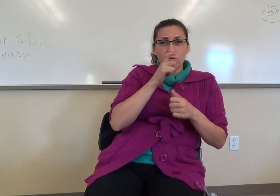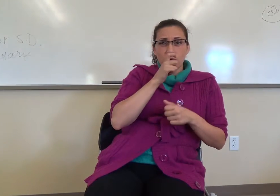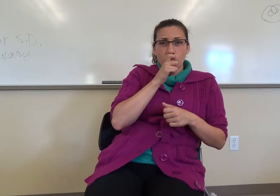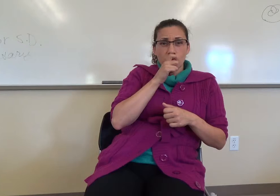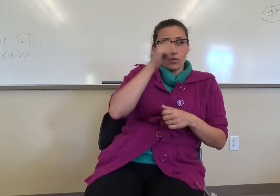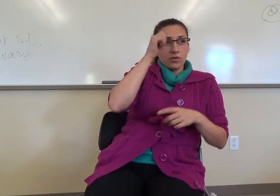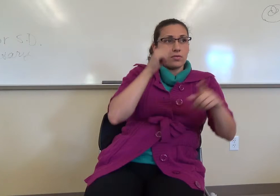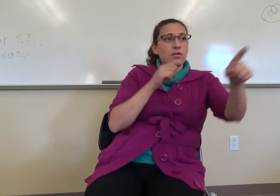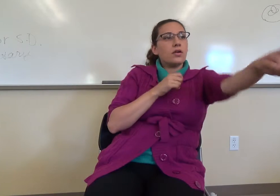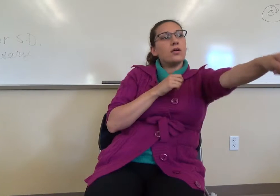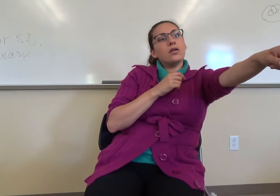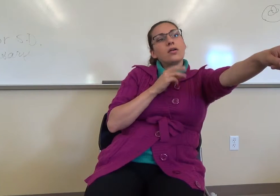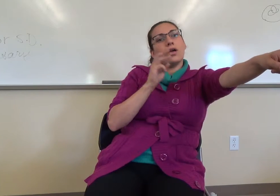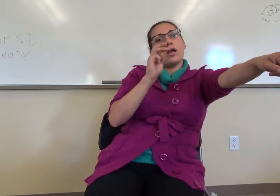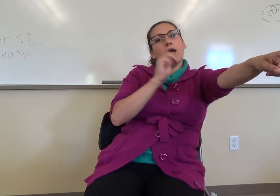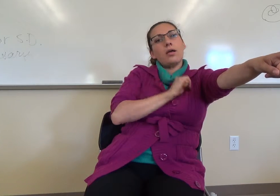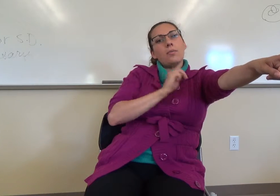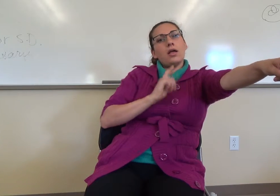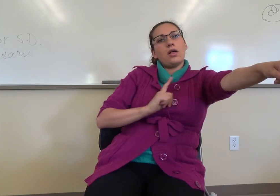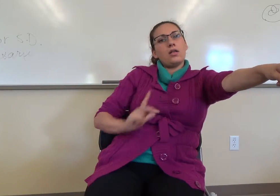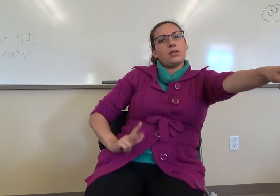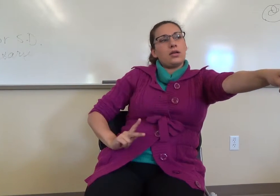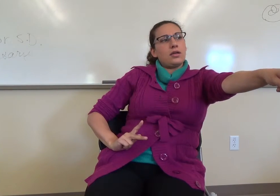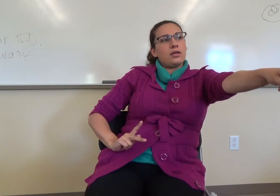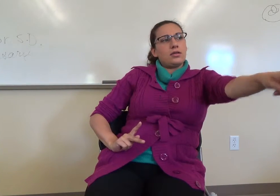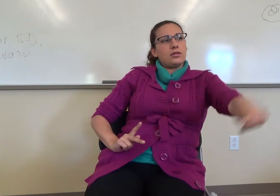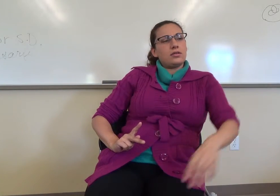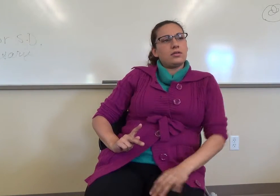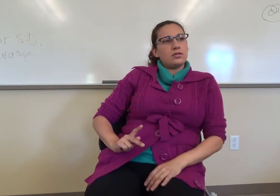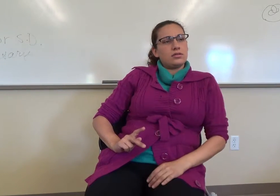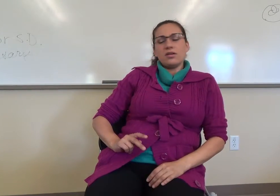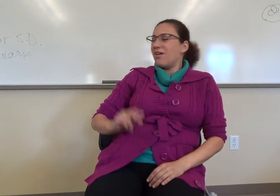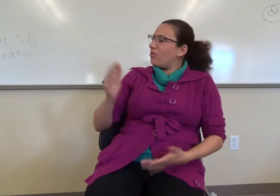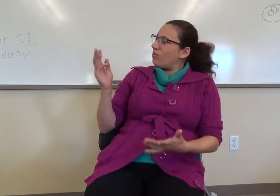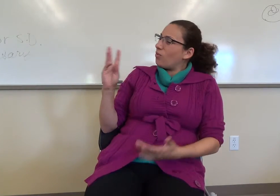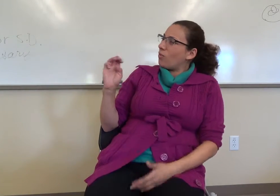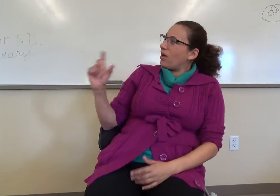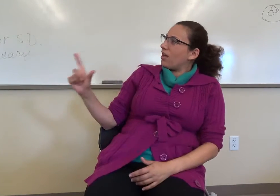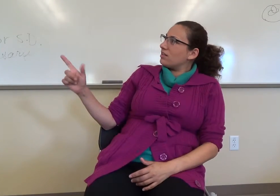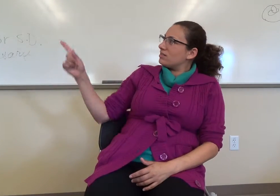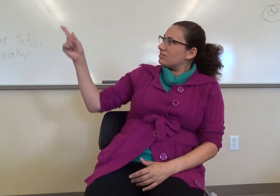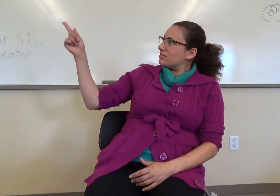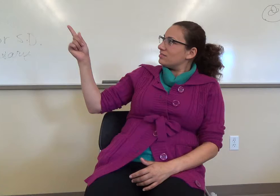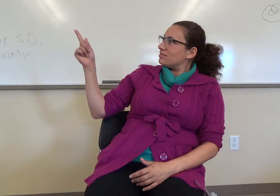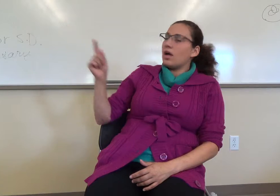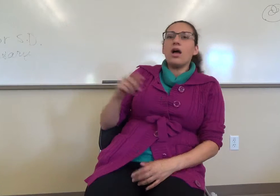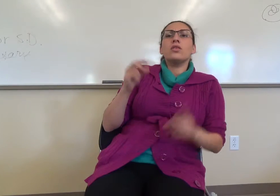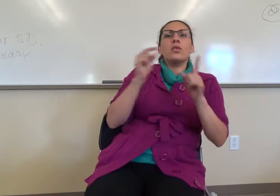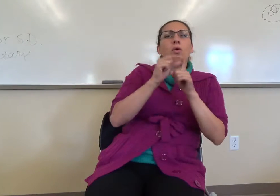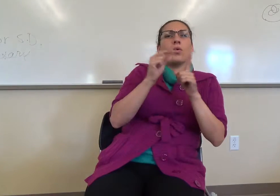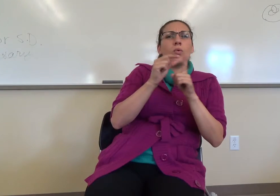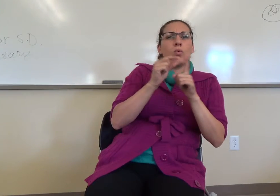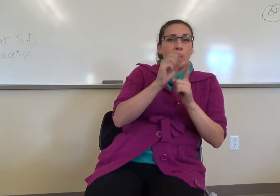Martin Luther King. Well, was he this is my point. What does this word mean? Was Martin Luther